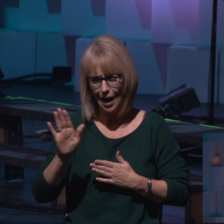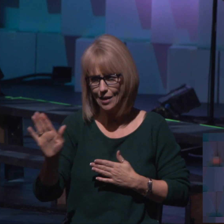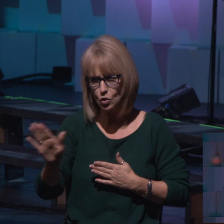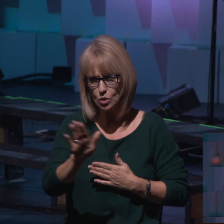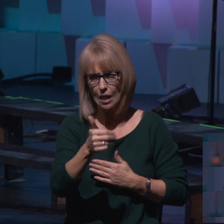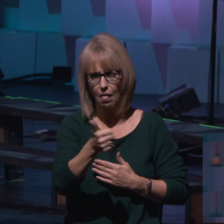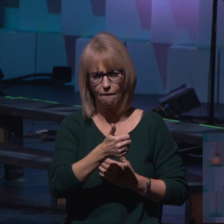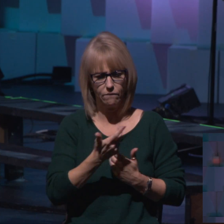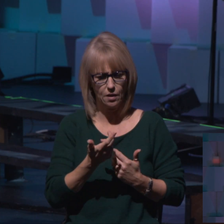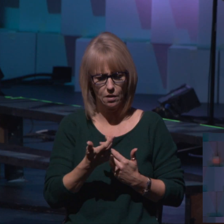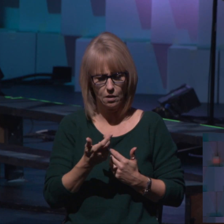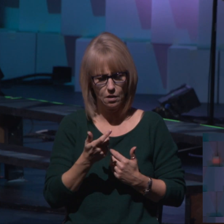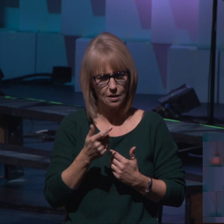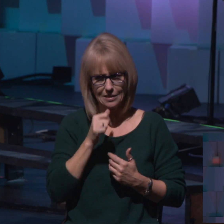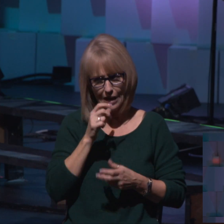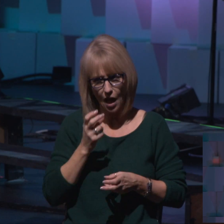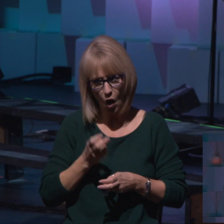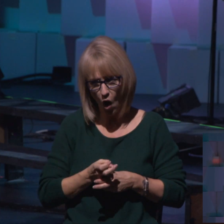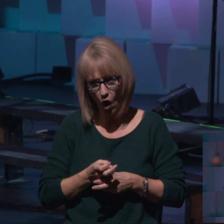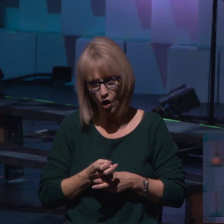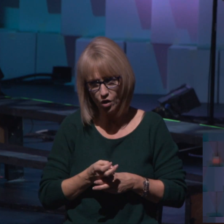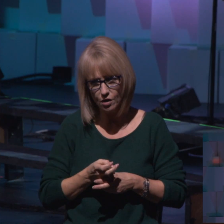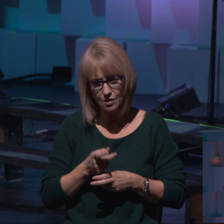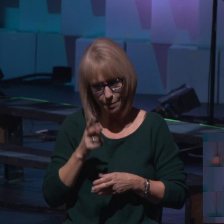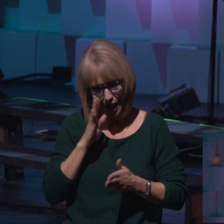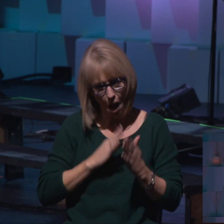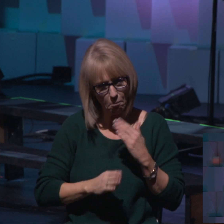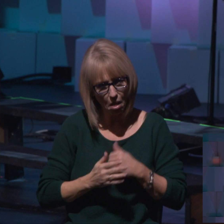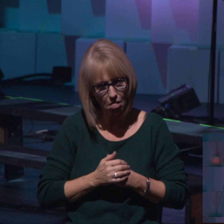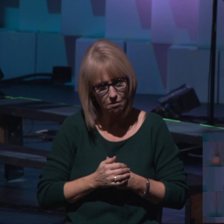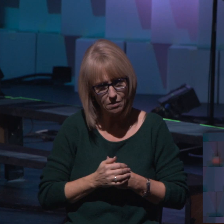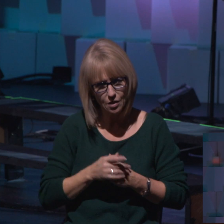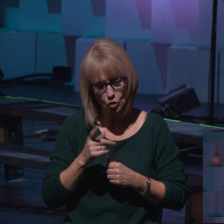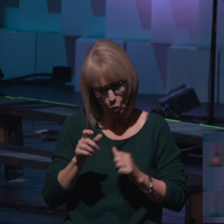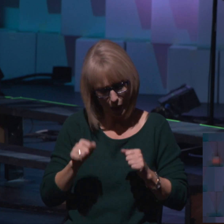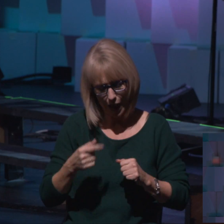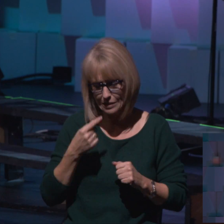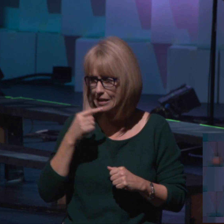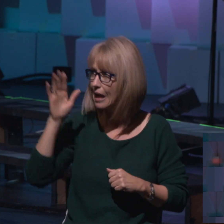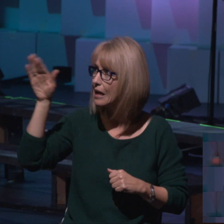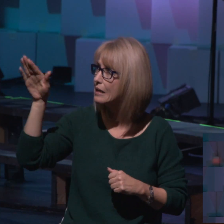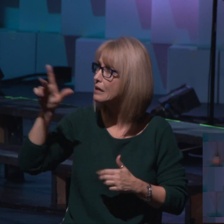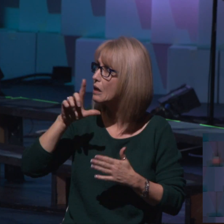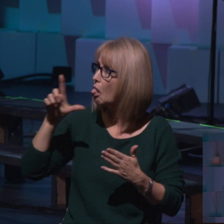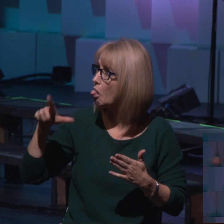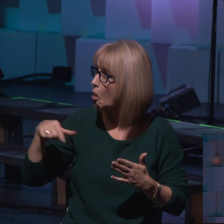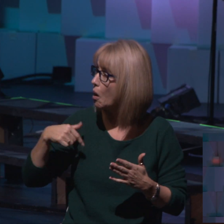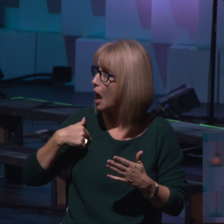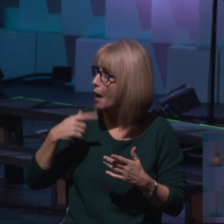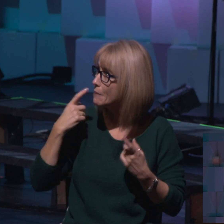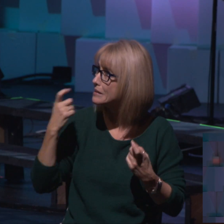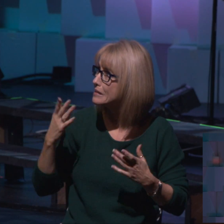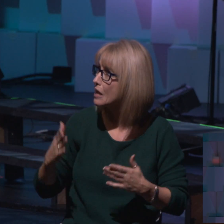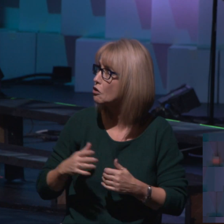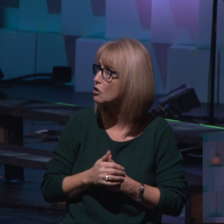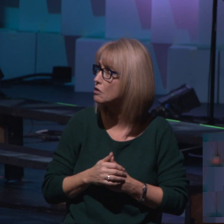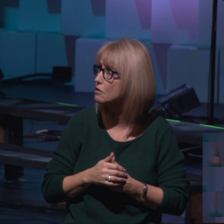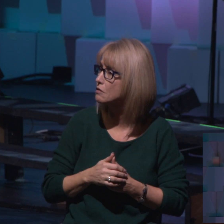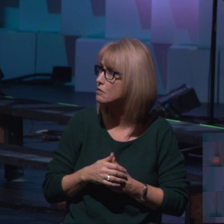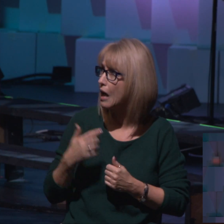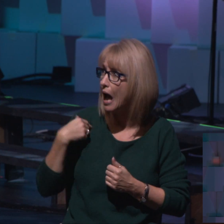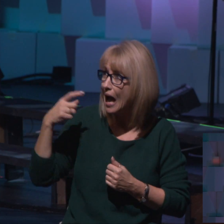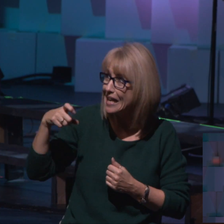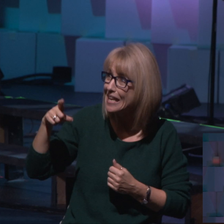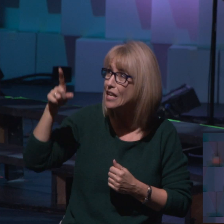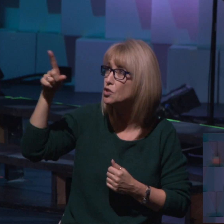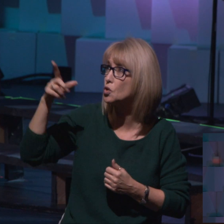and on your knees before God and saying, God, I'm a sinner, and I need you in my life. And it shouldn't be